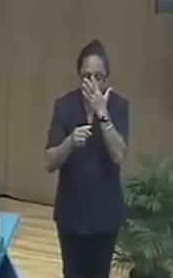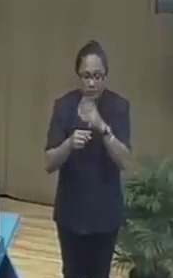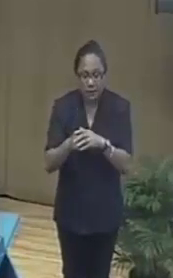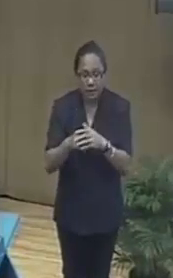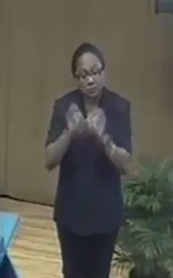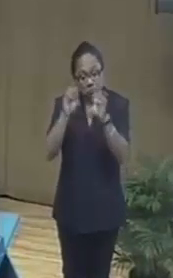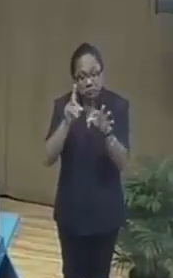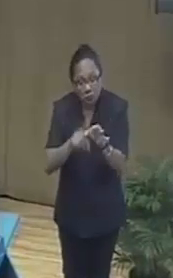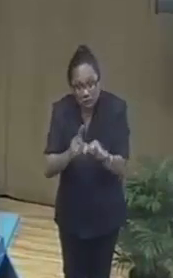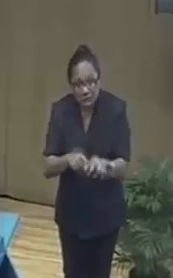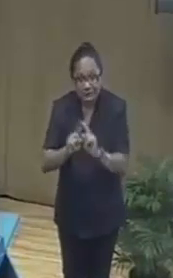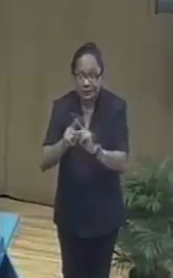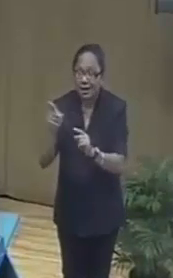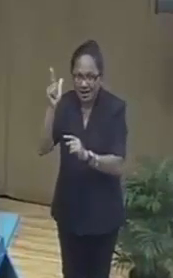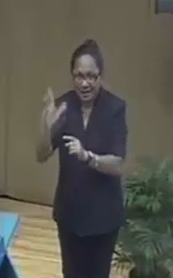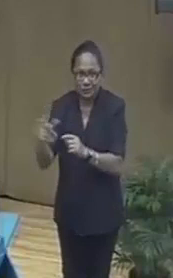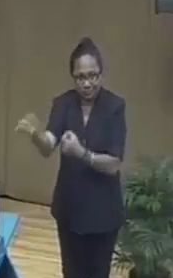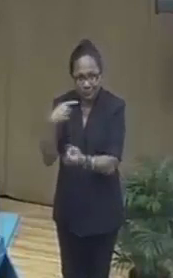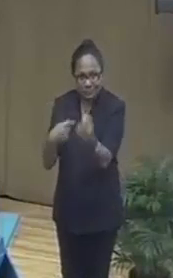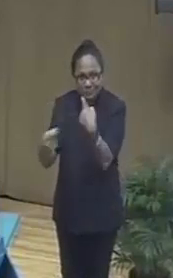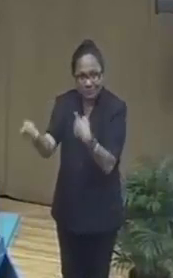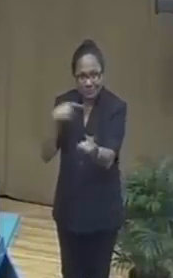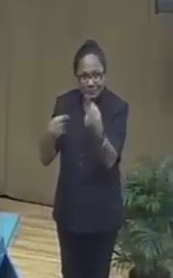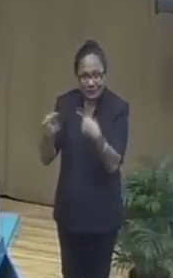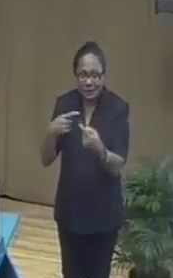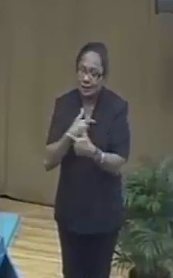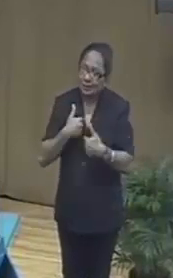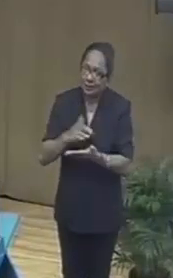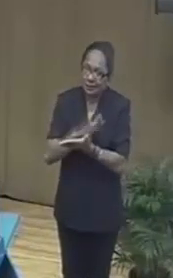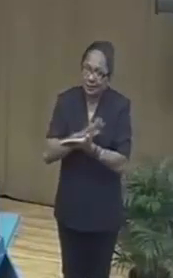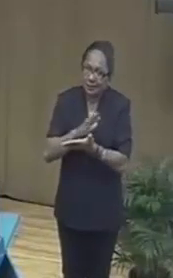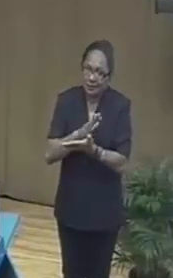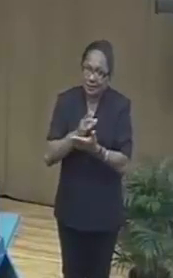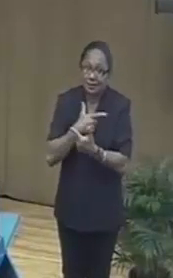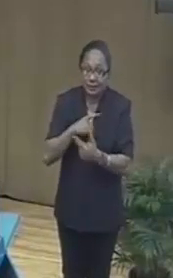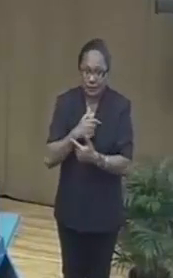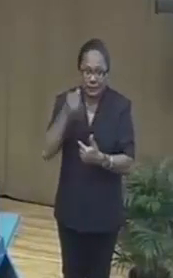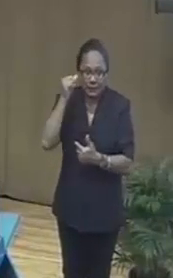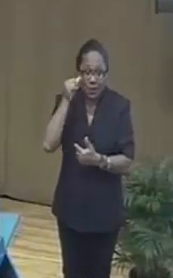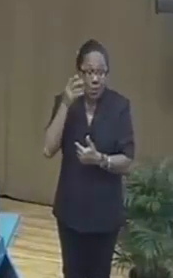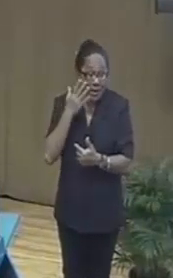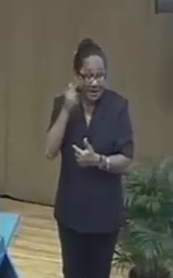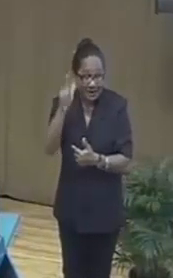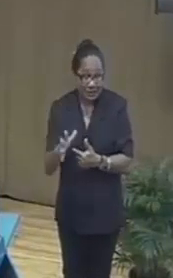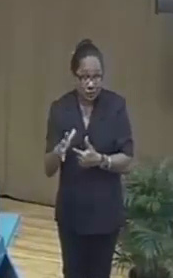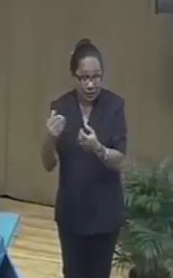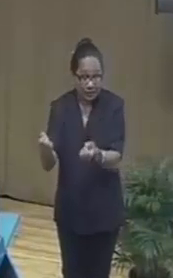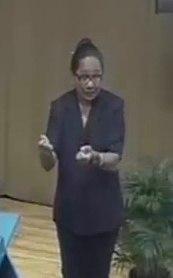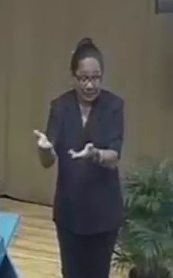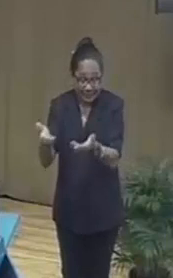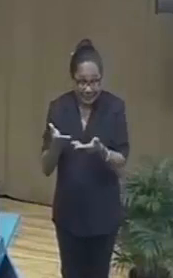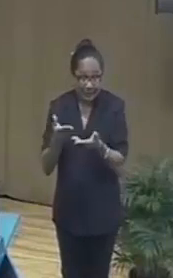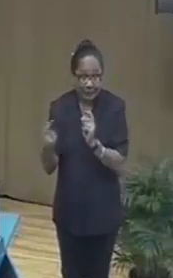are interesting when your lecturers is giving you feedback, because we know that when lecturers give us